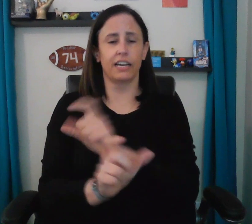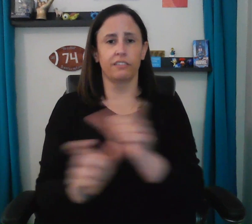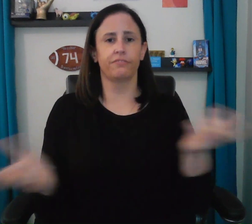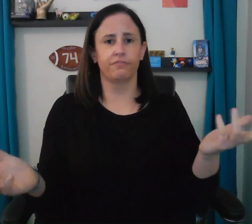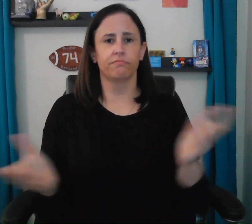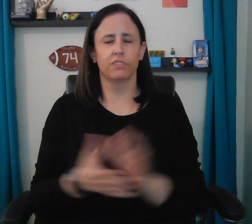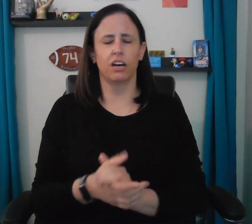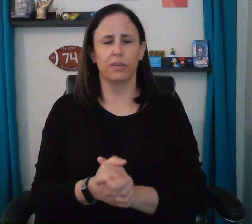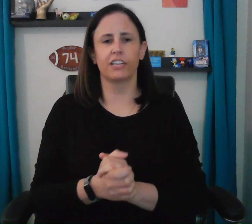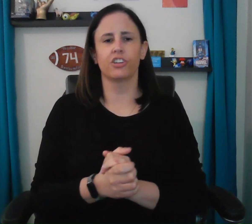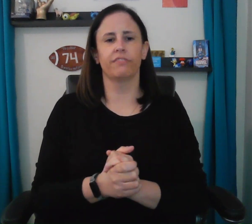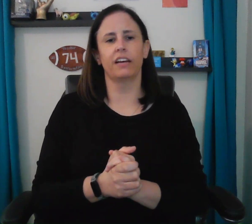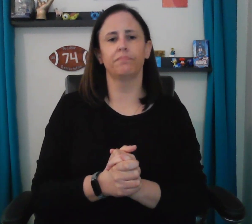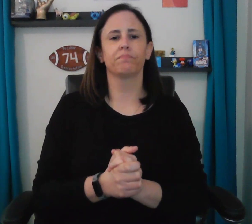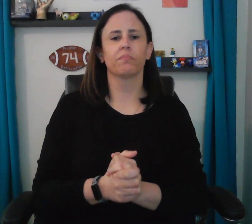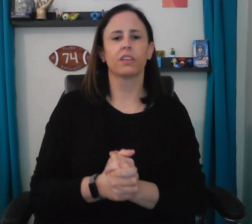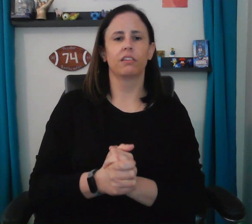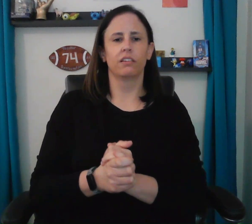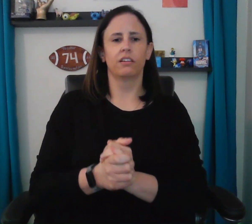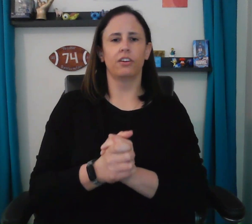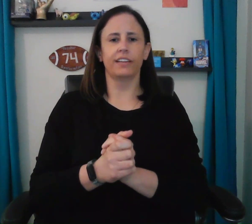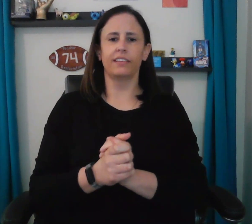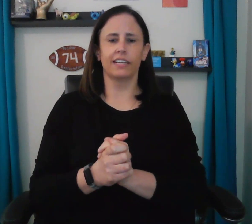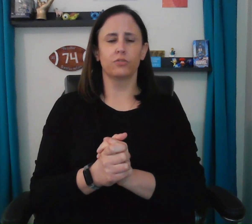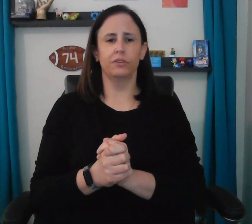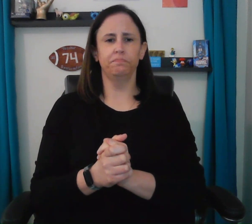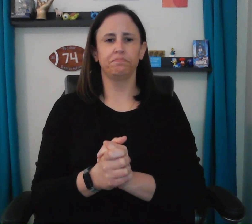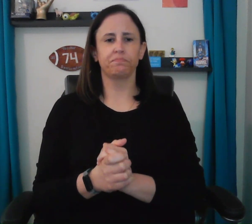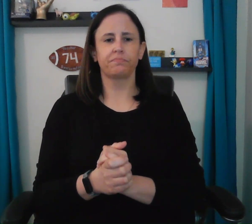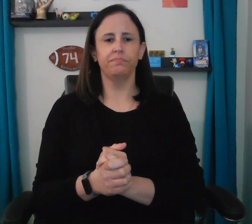of combination of that. All right, the next one.